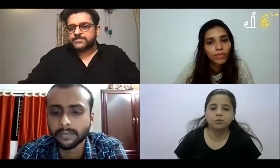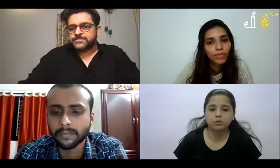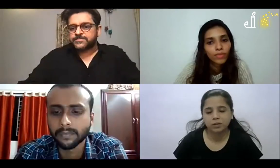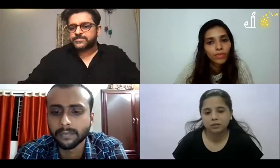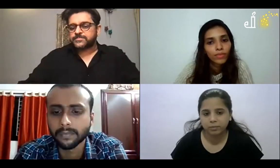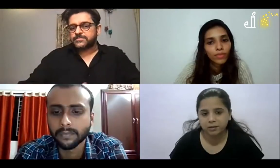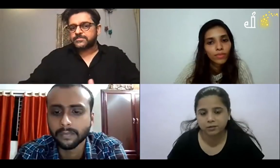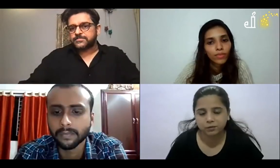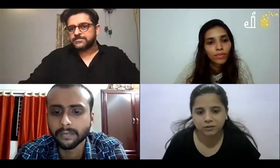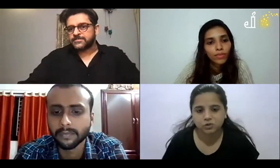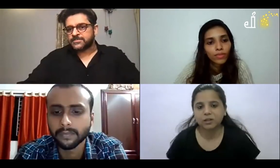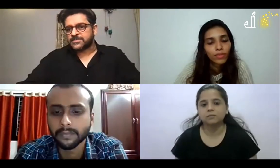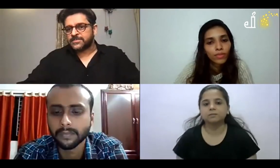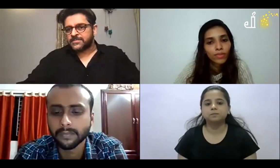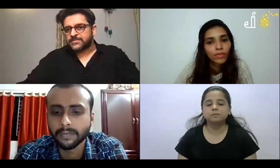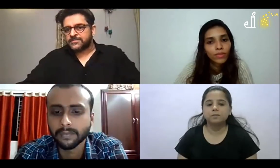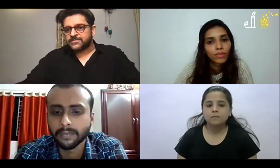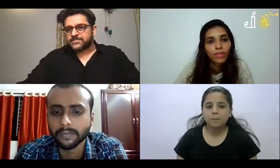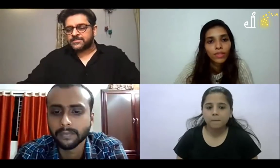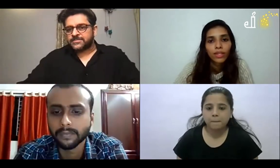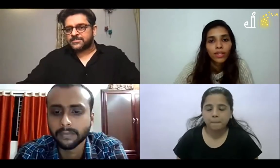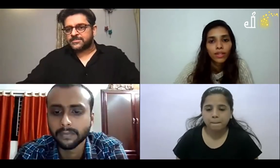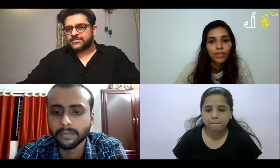the option to the parents of the deaf.